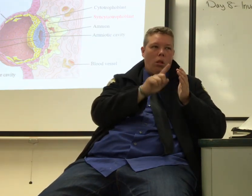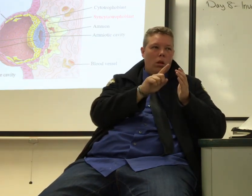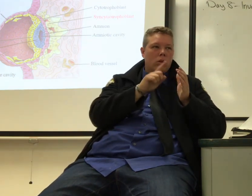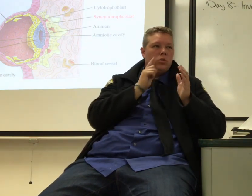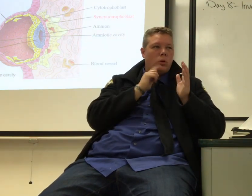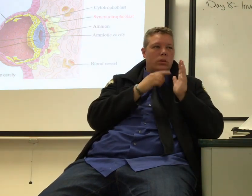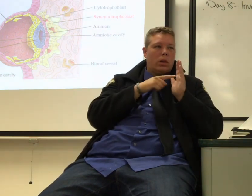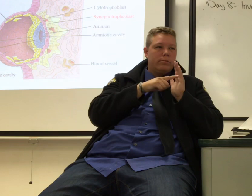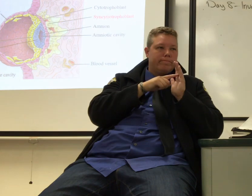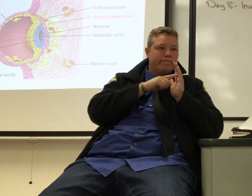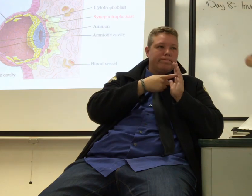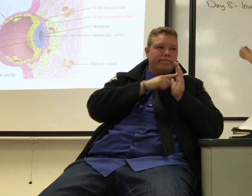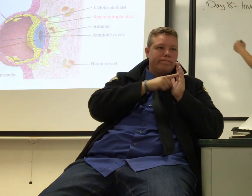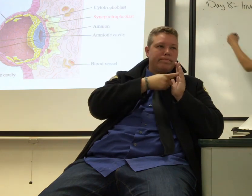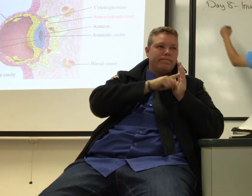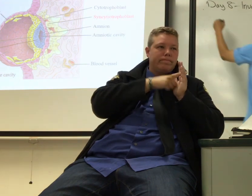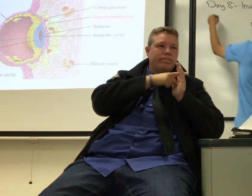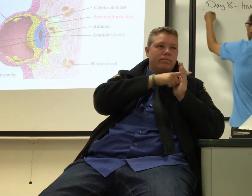wall.